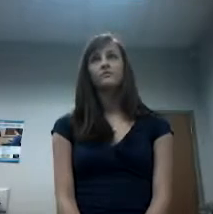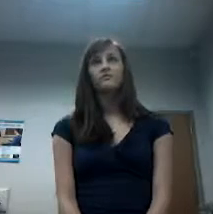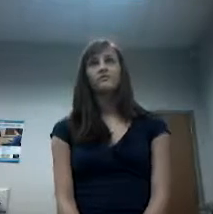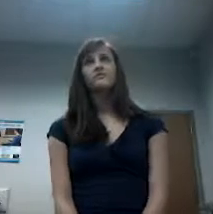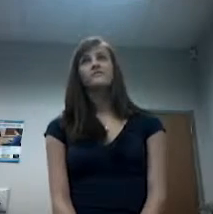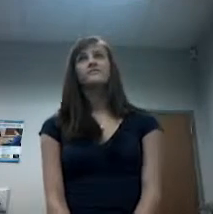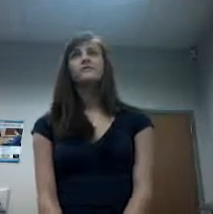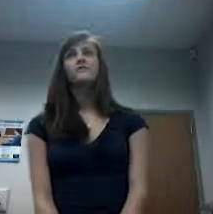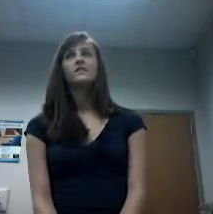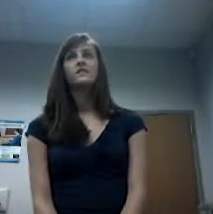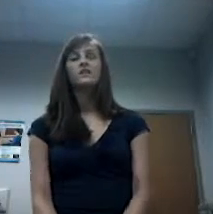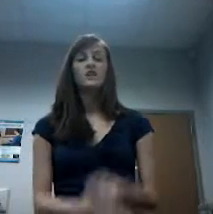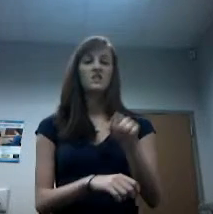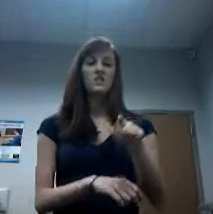They were loyal to who?